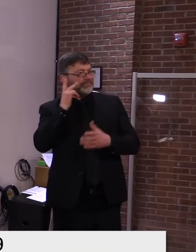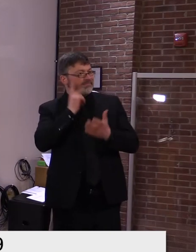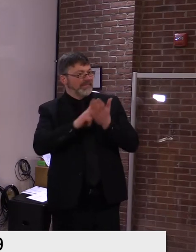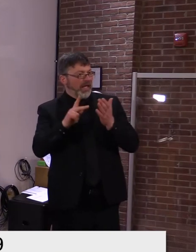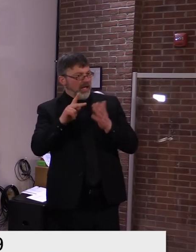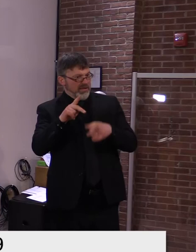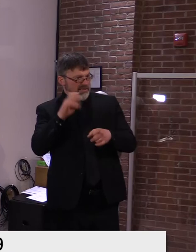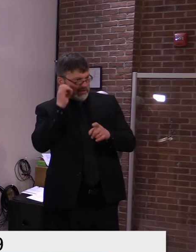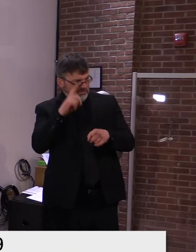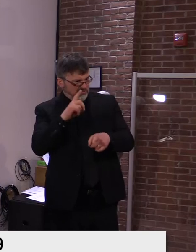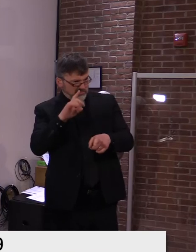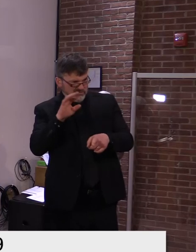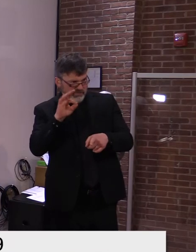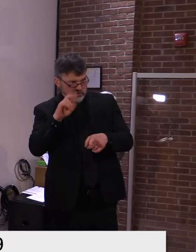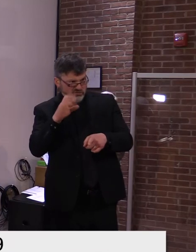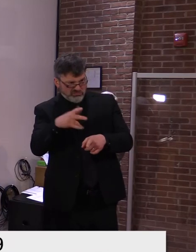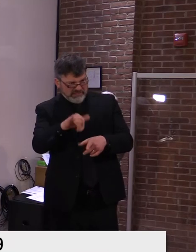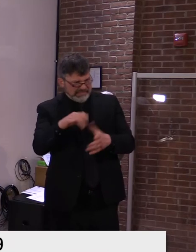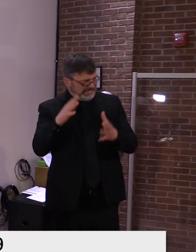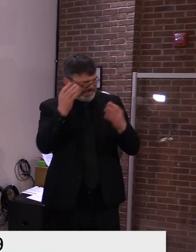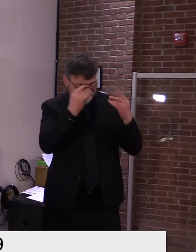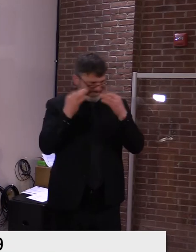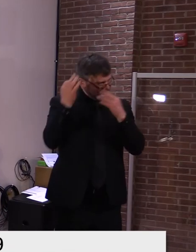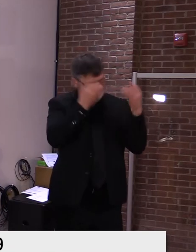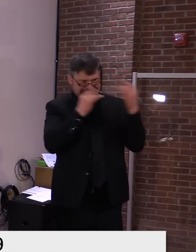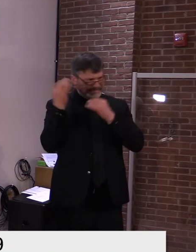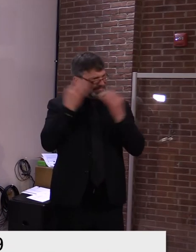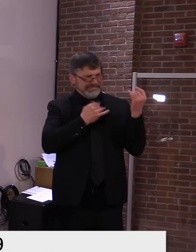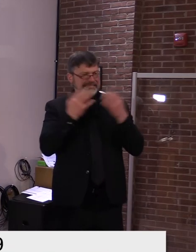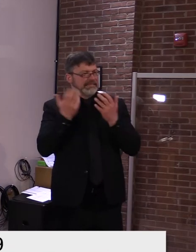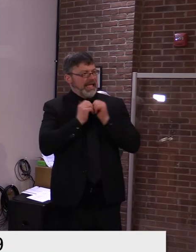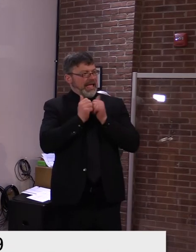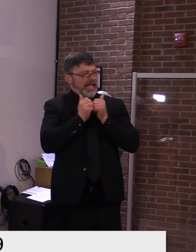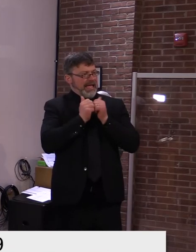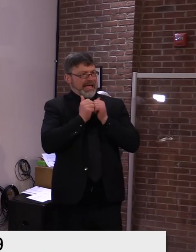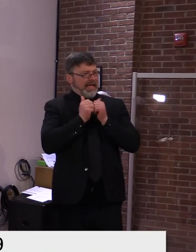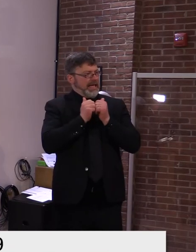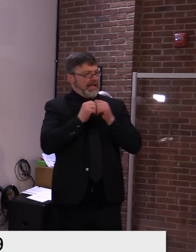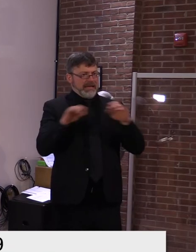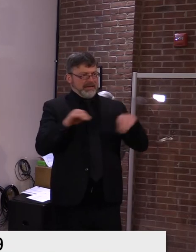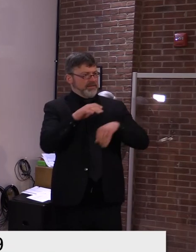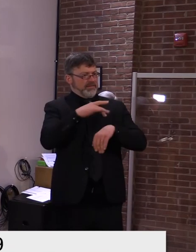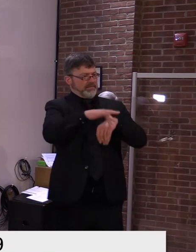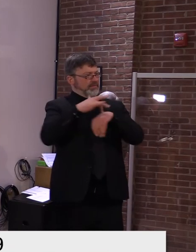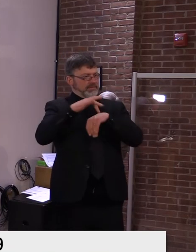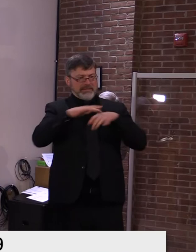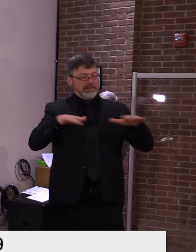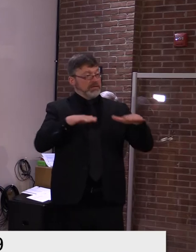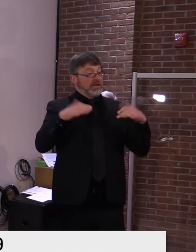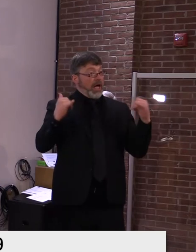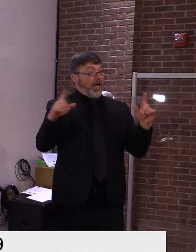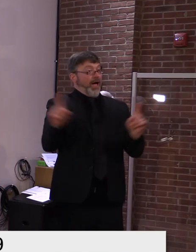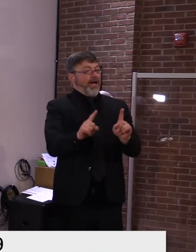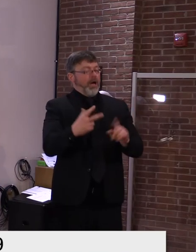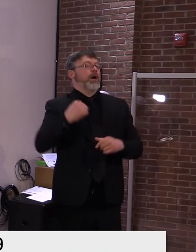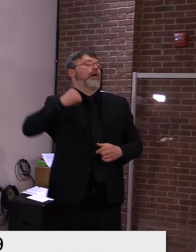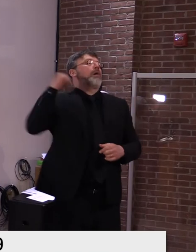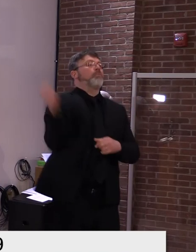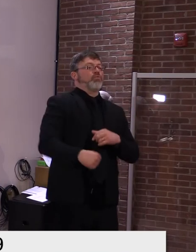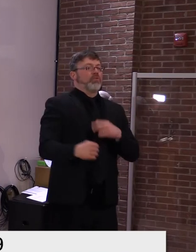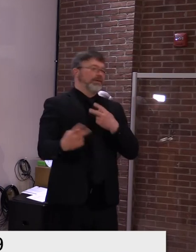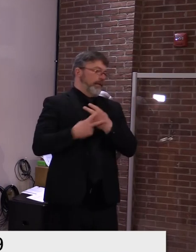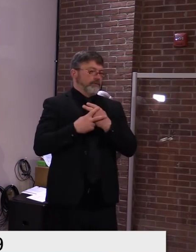we're not contemplating, at least at this point in time, mandating going back to school for in-person